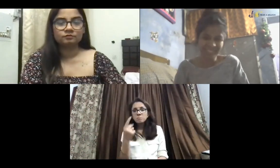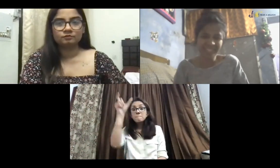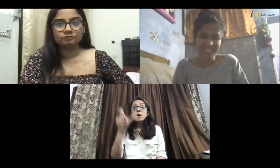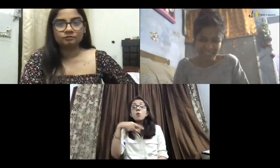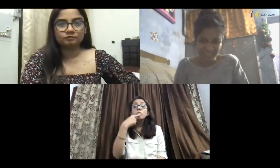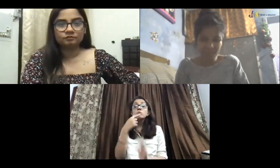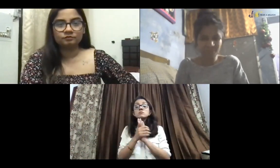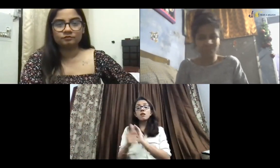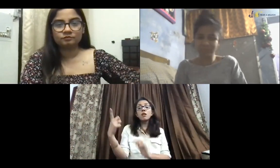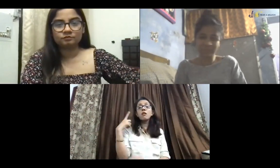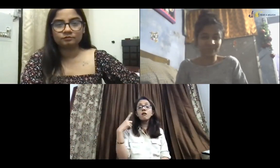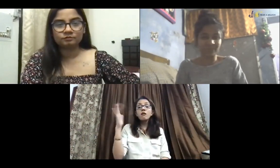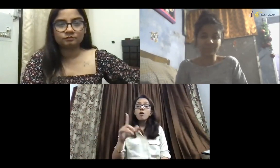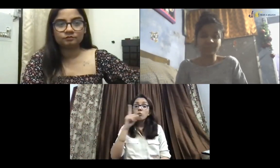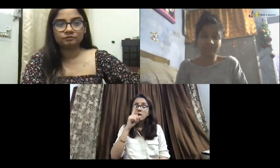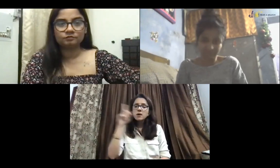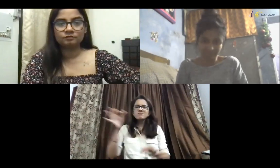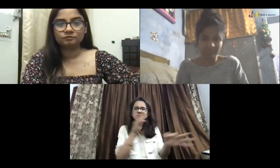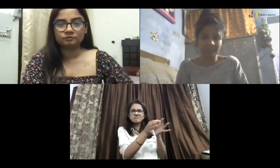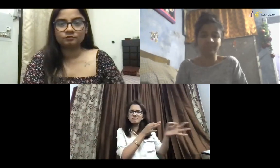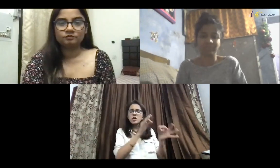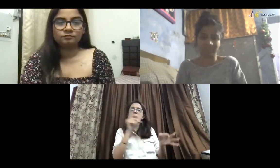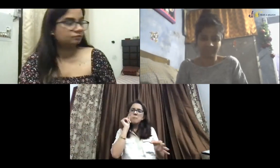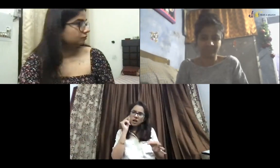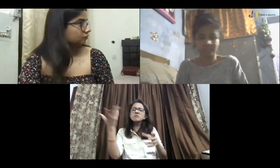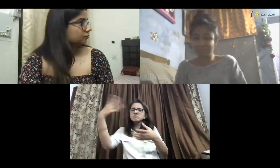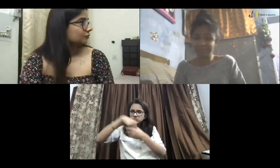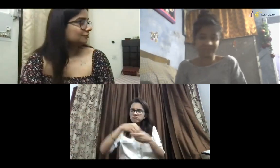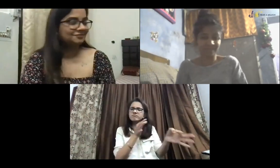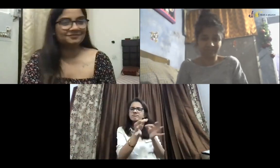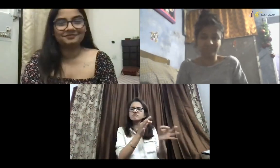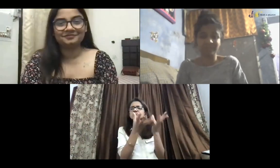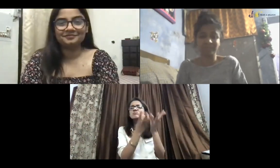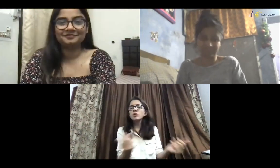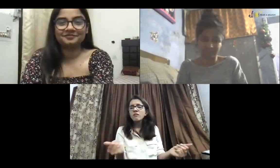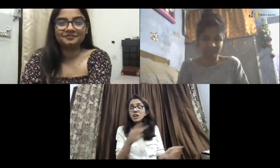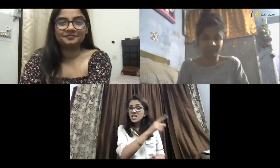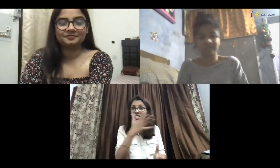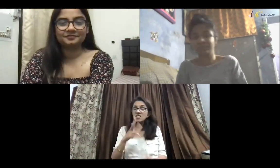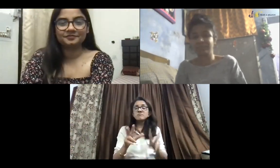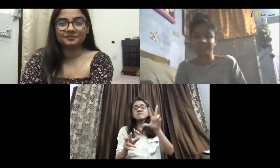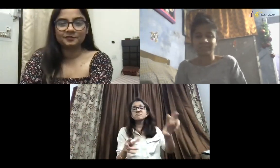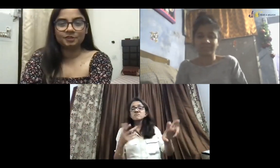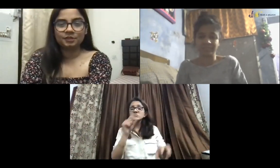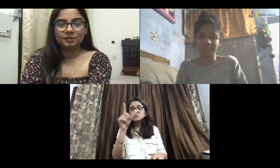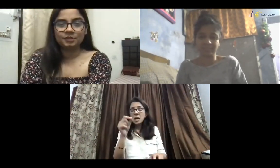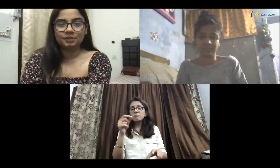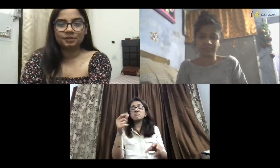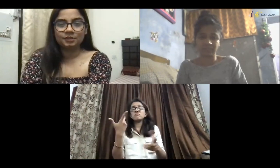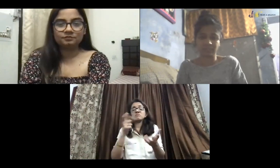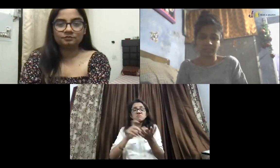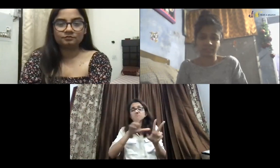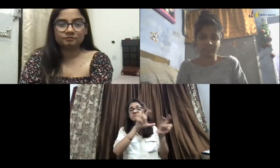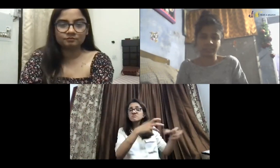Zoom call and who would be the skilled one, they can explain to that